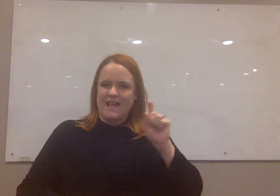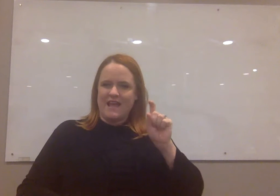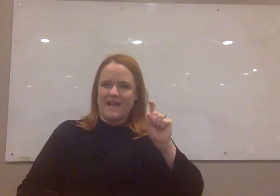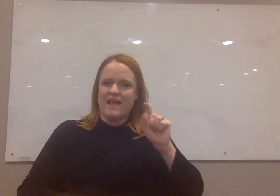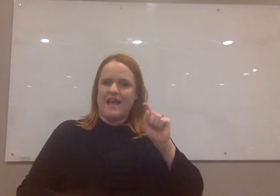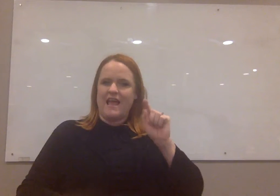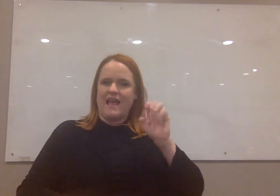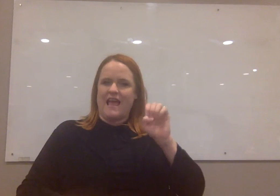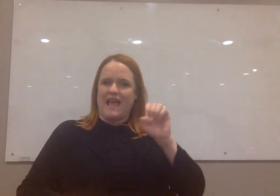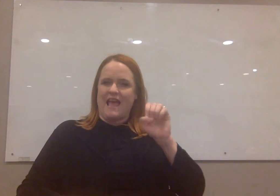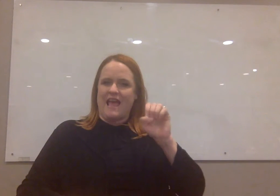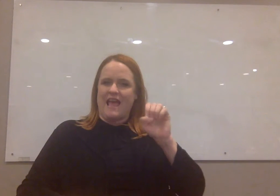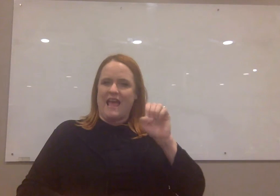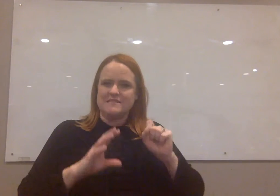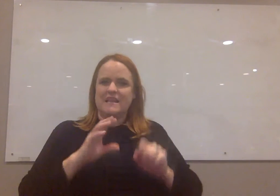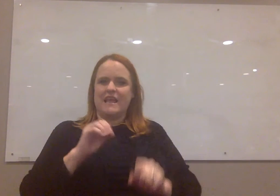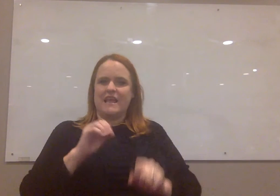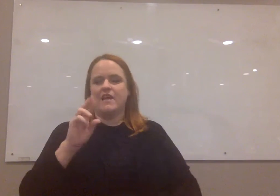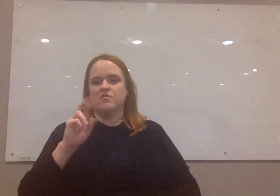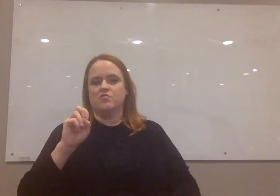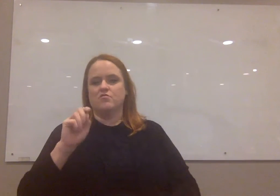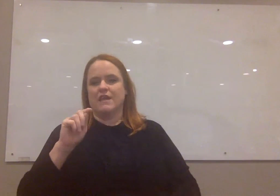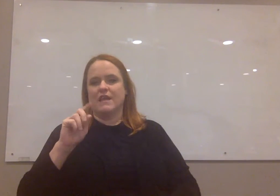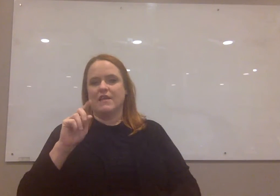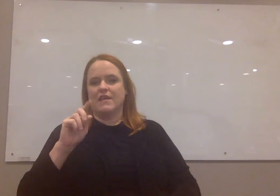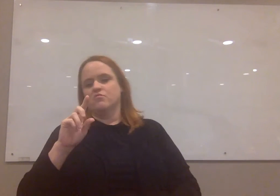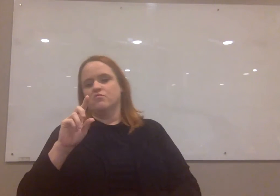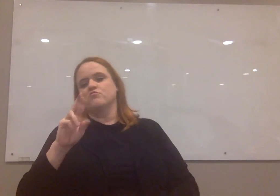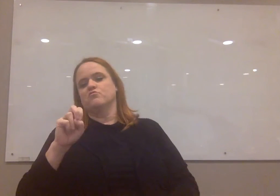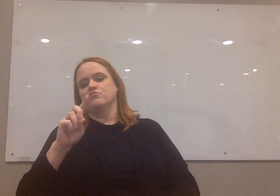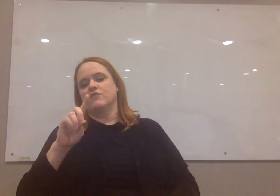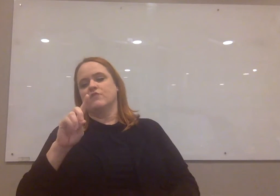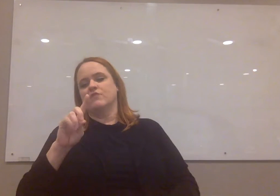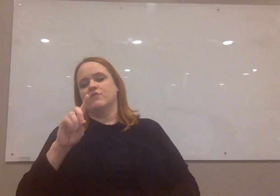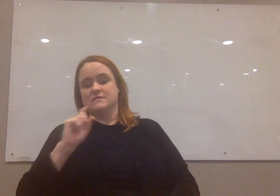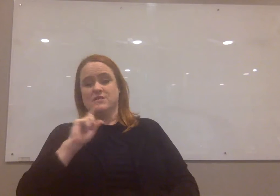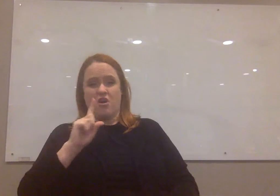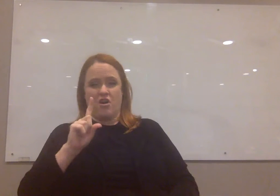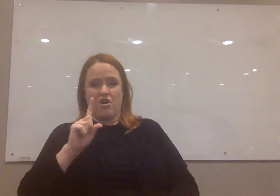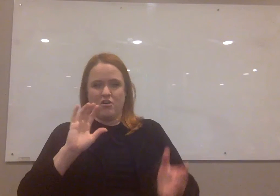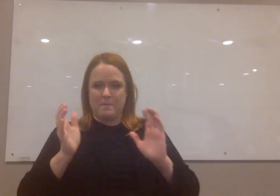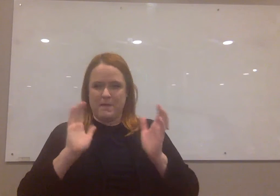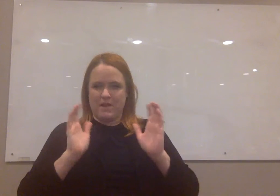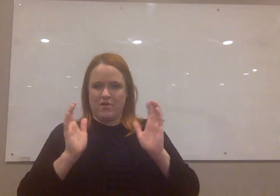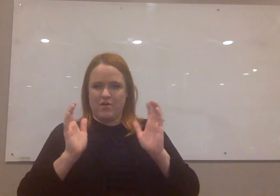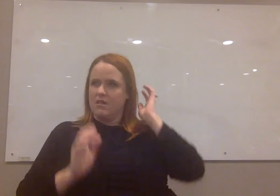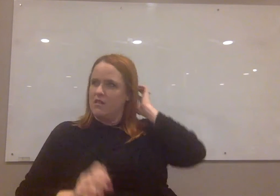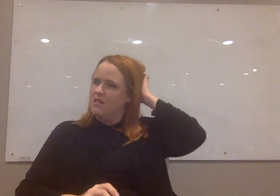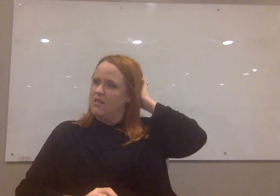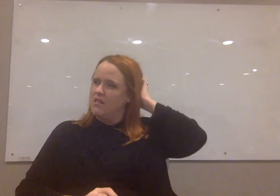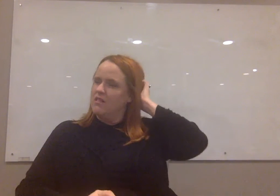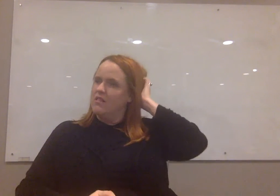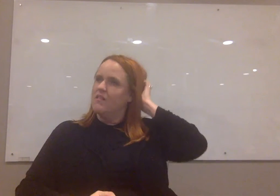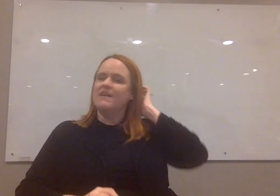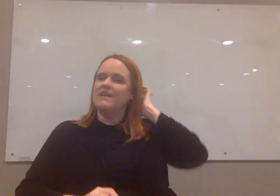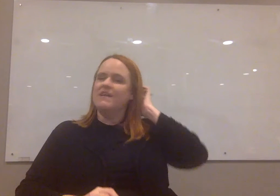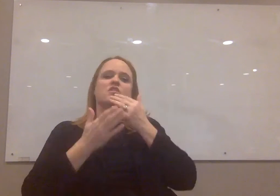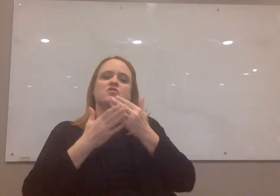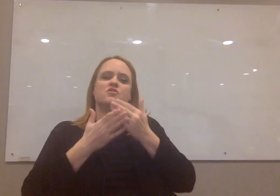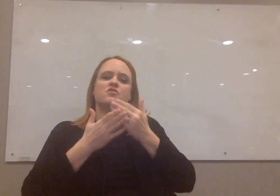right? You could use Redis No, that's not a good example. Well, I agree. So Redis